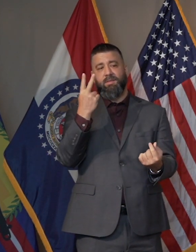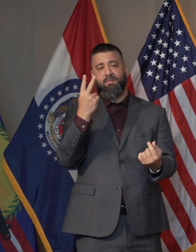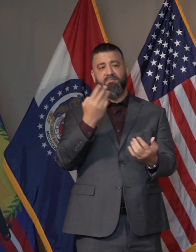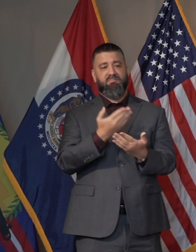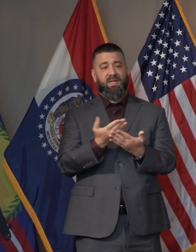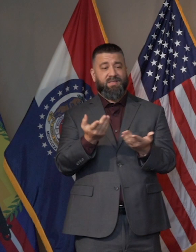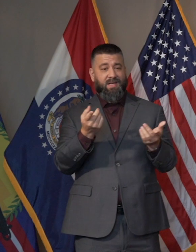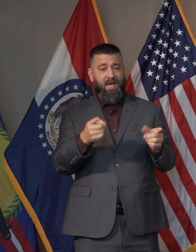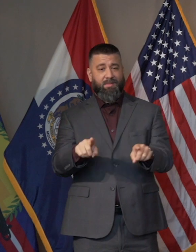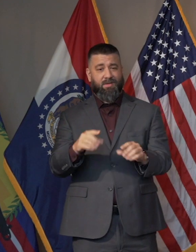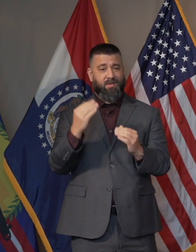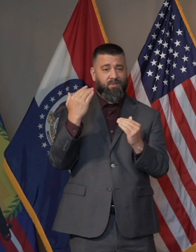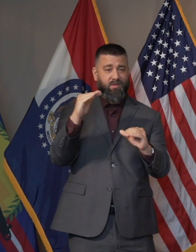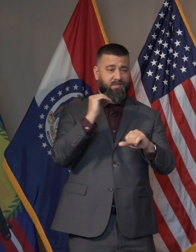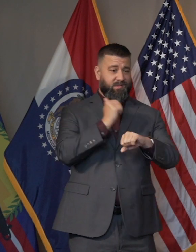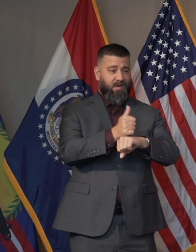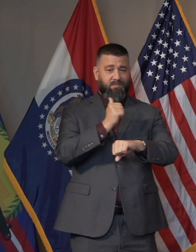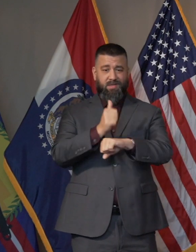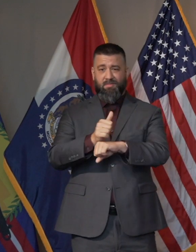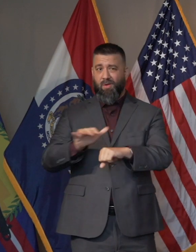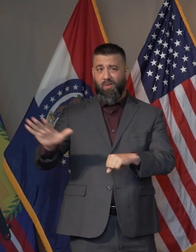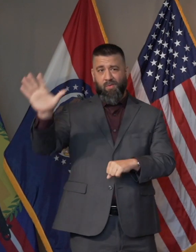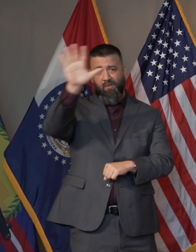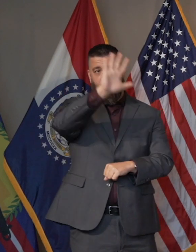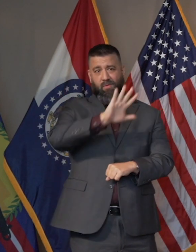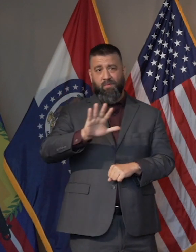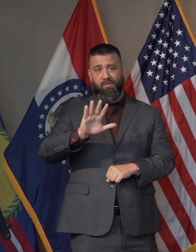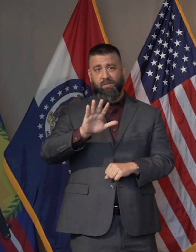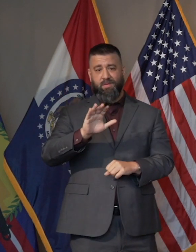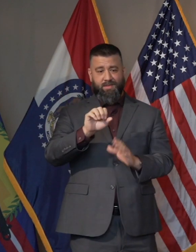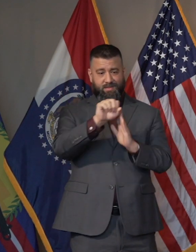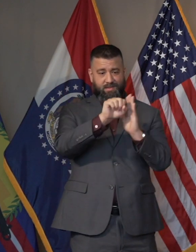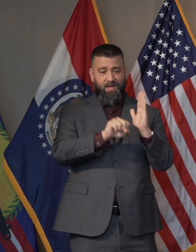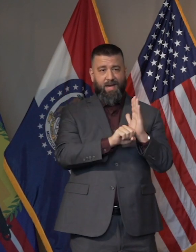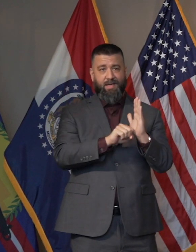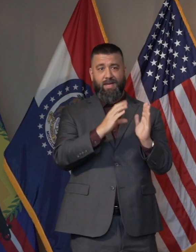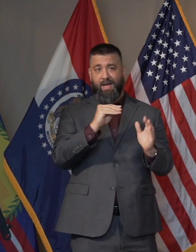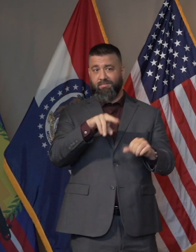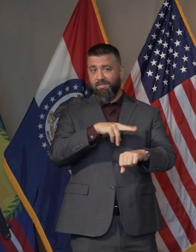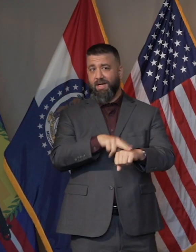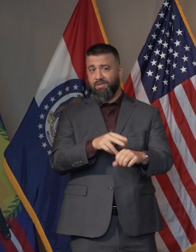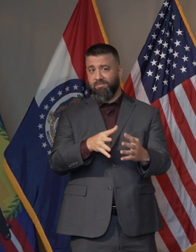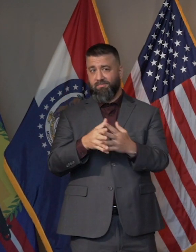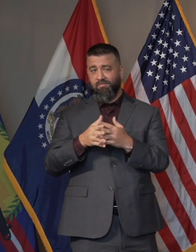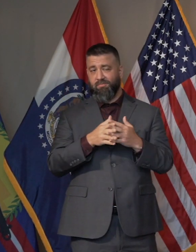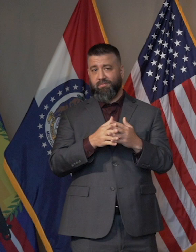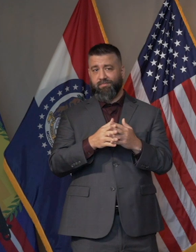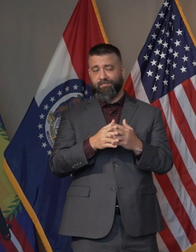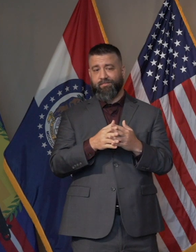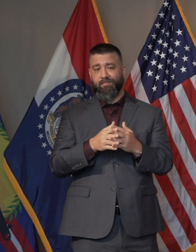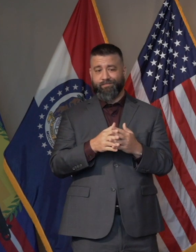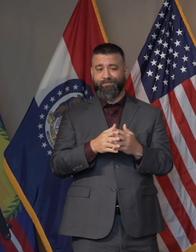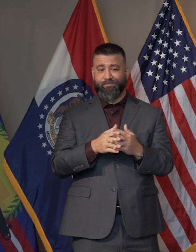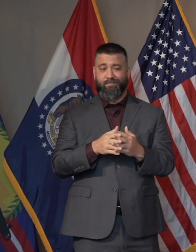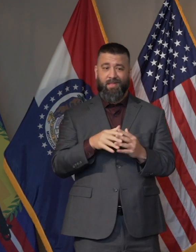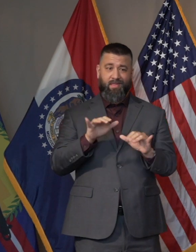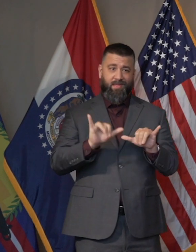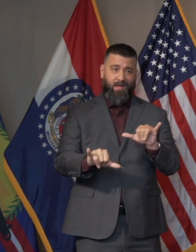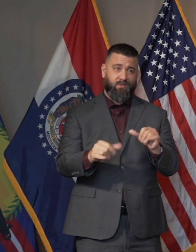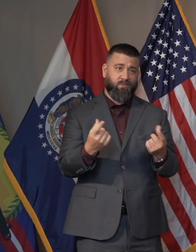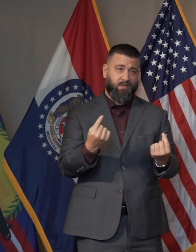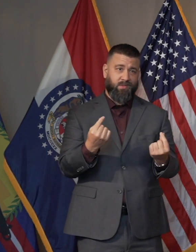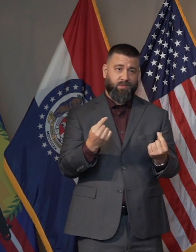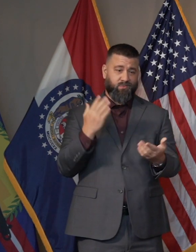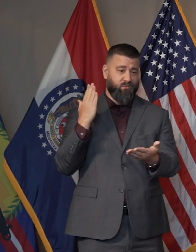things like this happening, restrictions like this happening across the state and across the country. It's what we have to do to stop